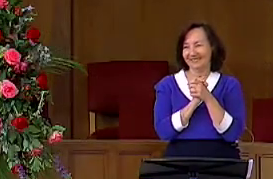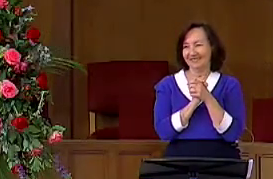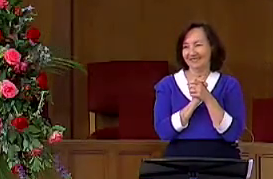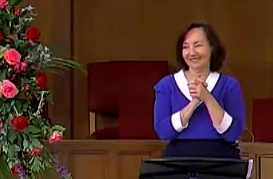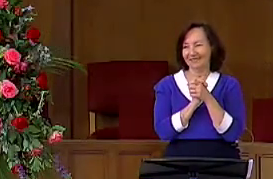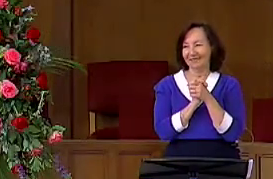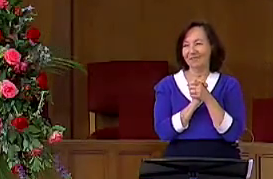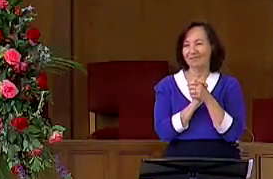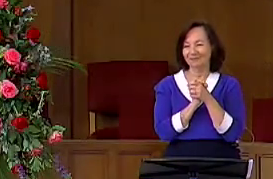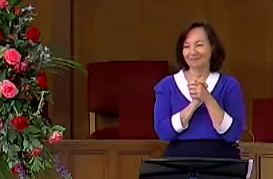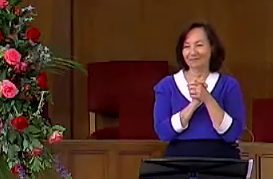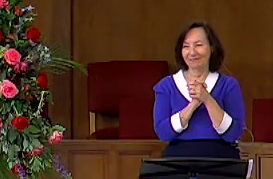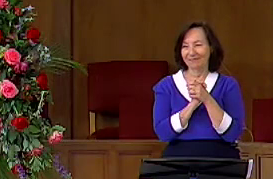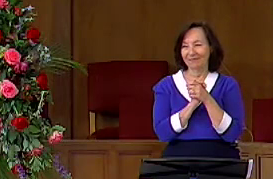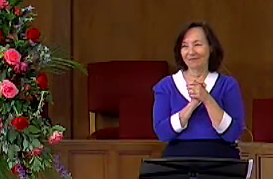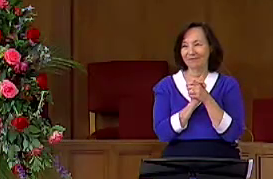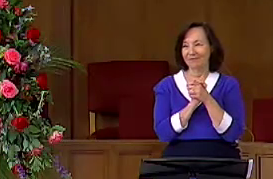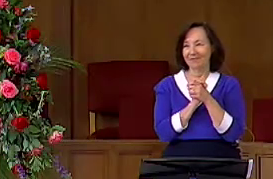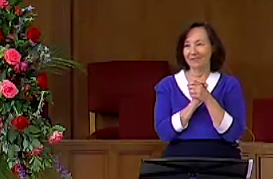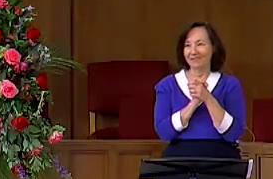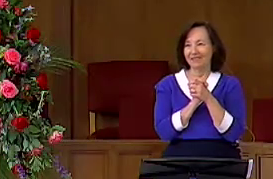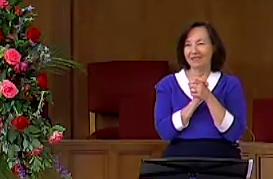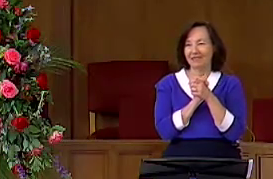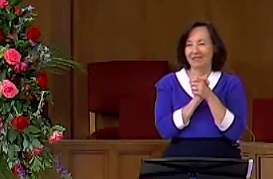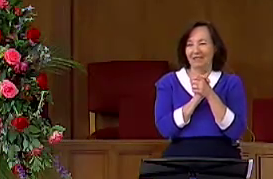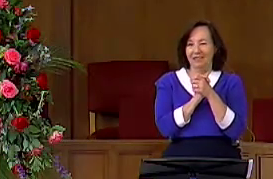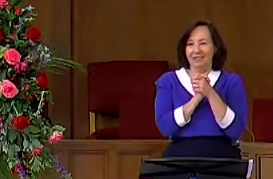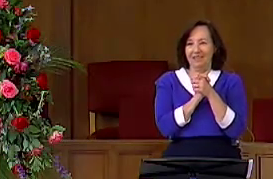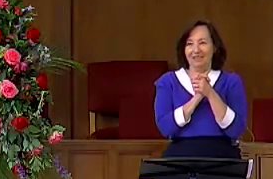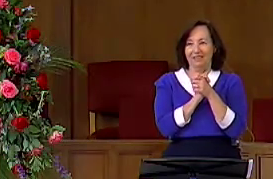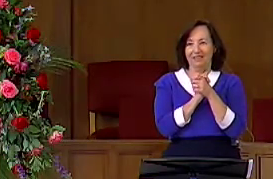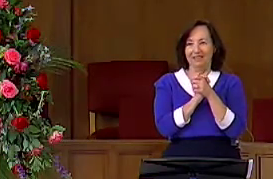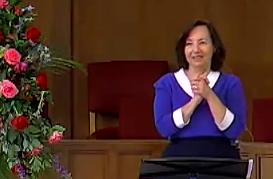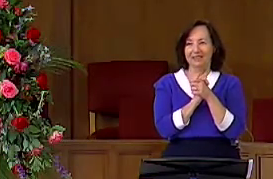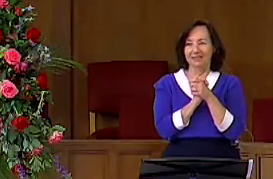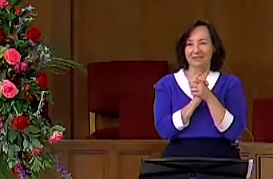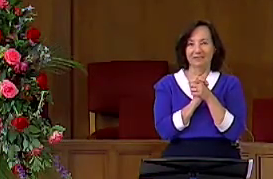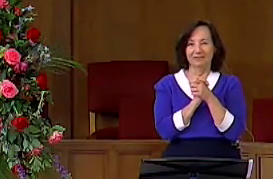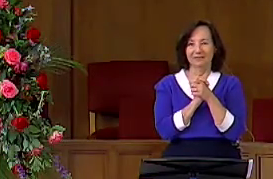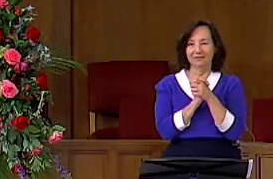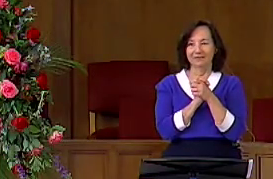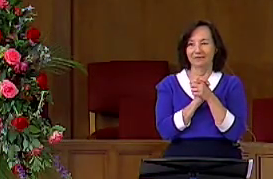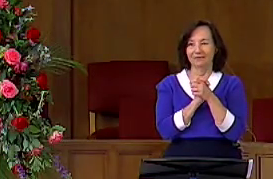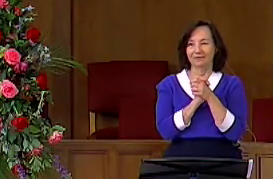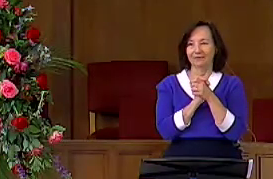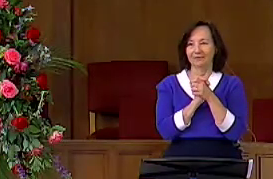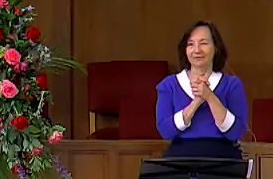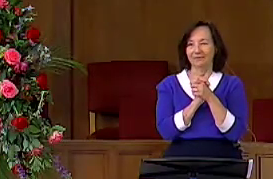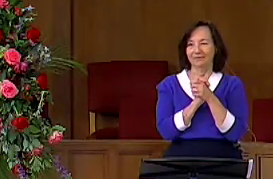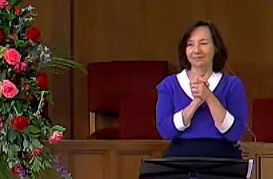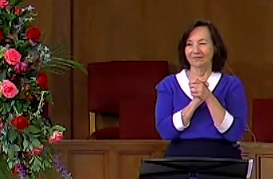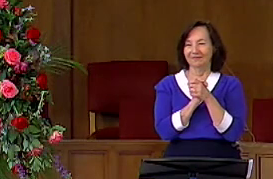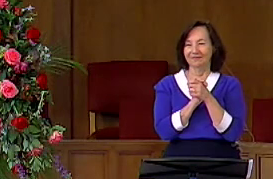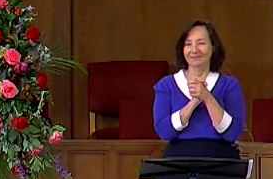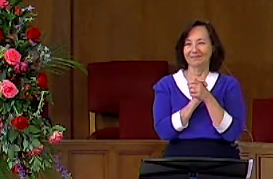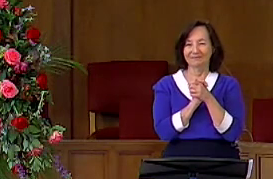All I think about is, come on, Amber, one more thing. Just give us one thing. I know, no. Amber, before you run off